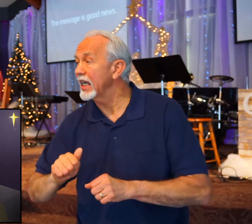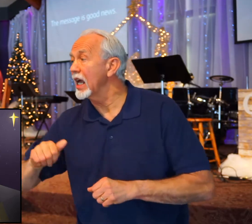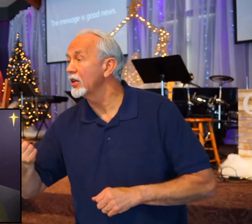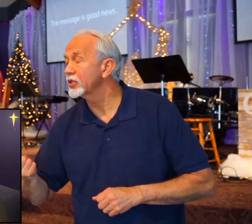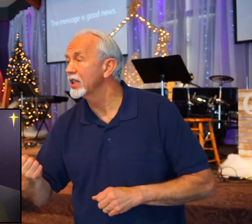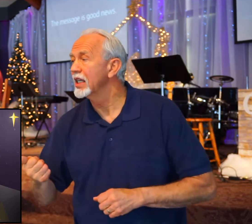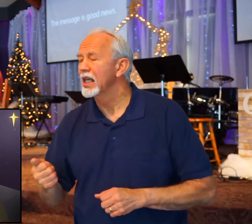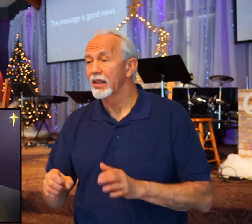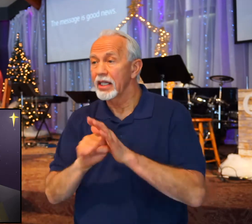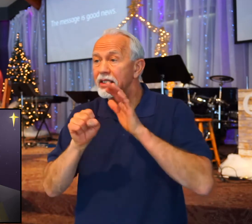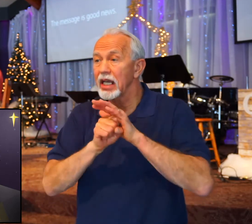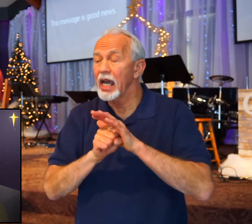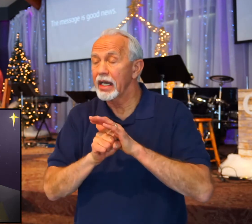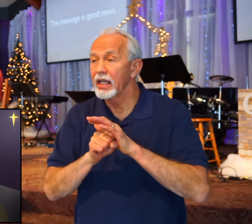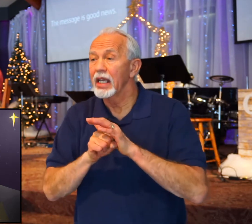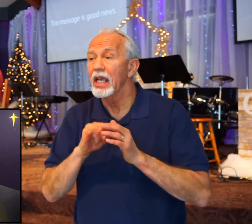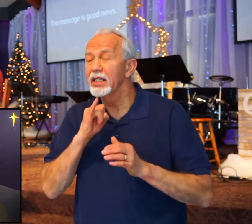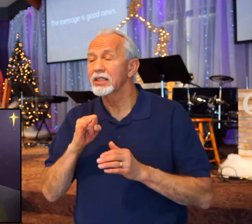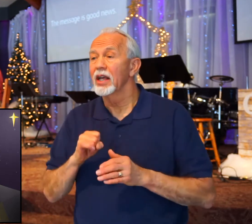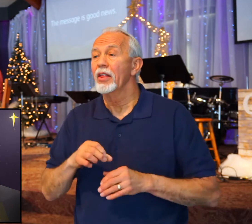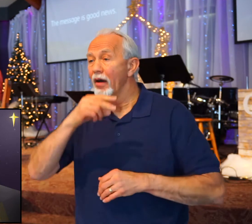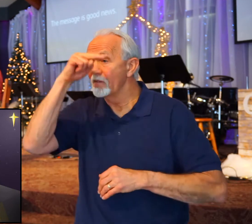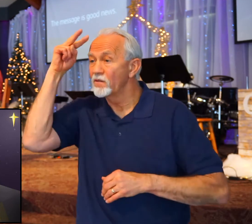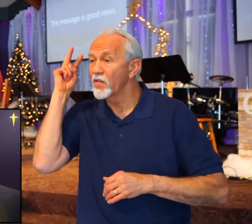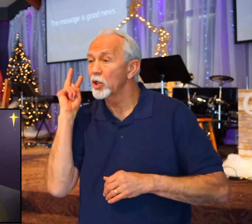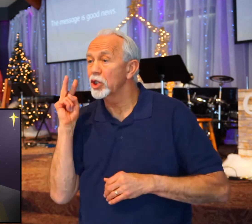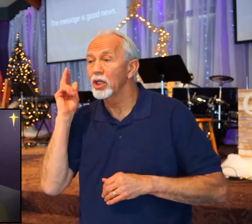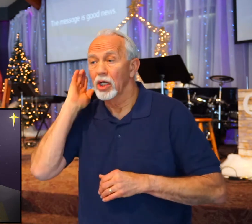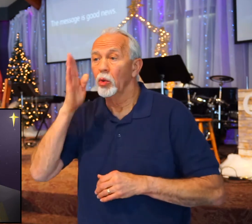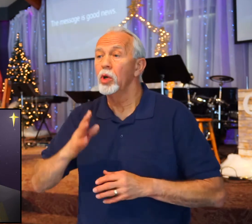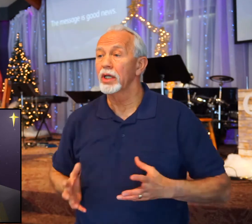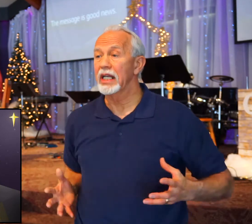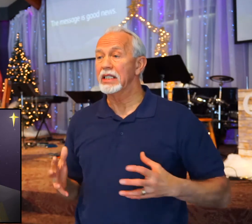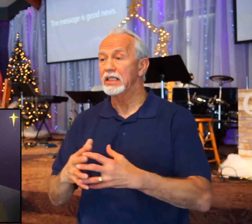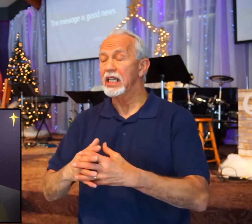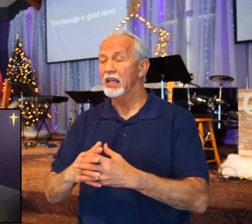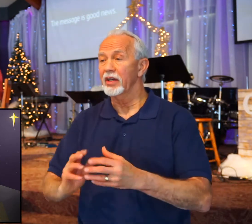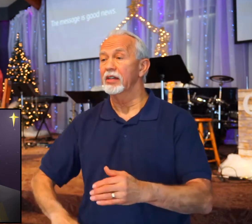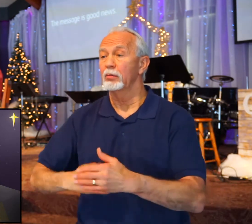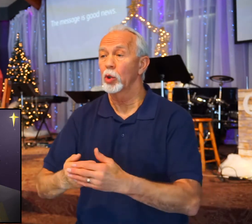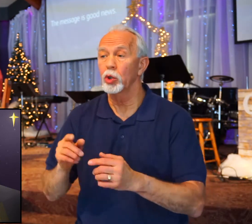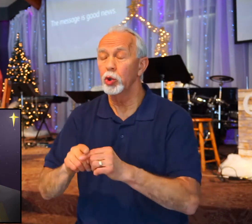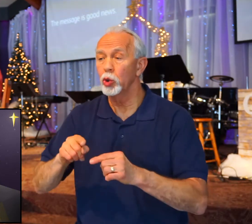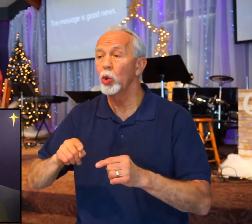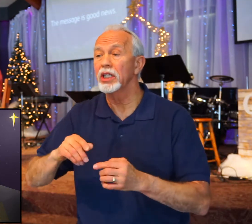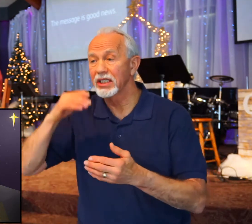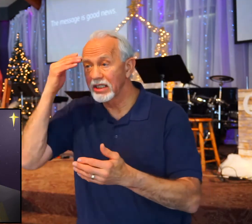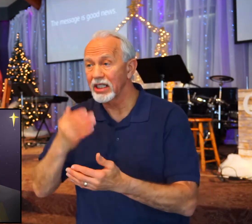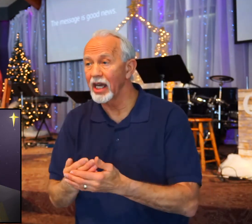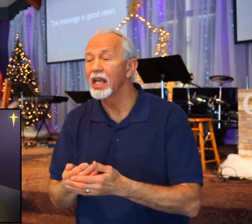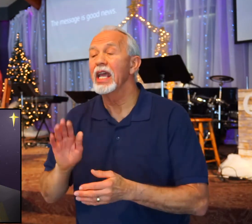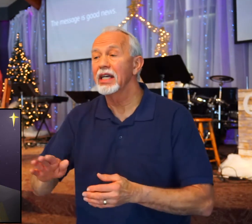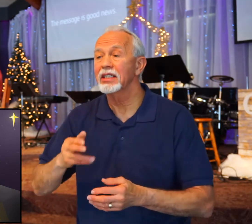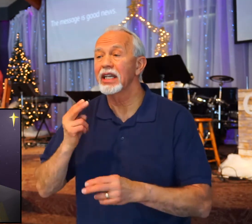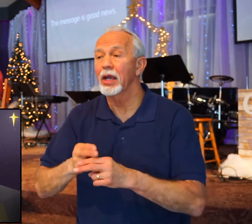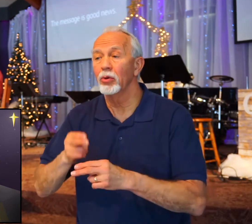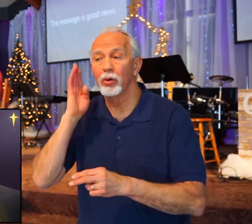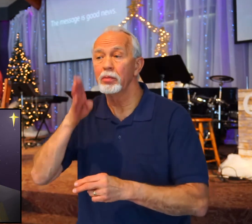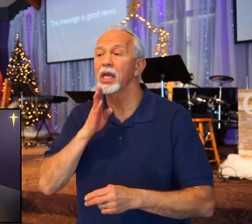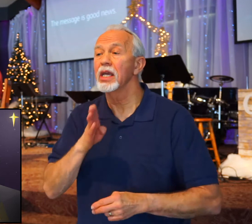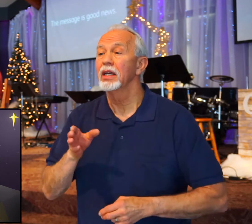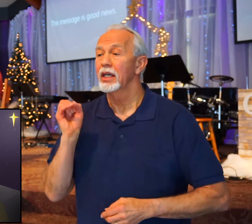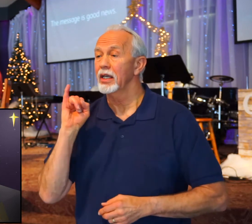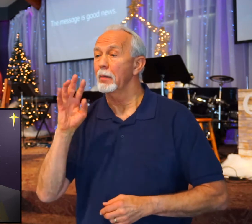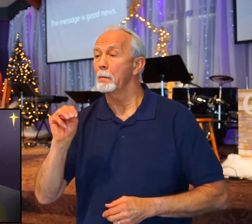sign in Isaiah 7:14 is that the virgin will conceive and give birth to a child, to a son, and his name shall be